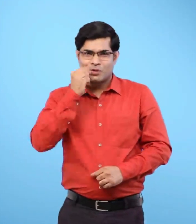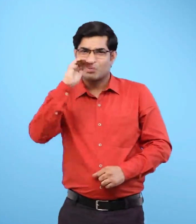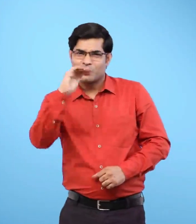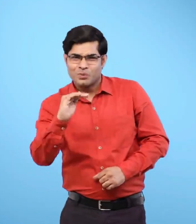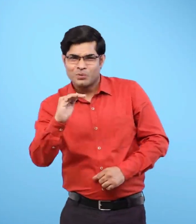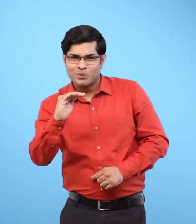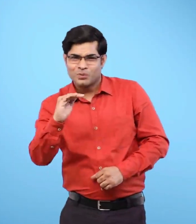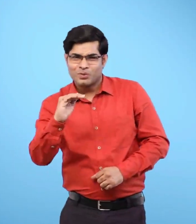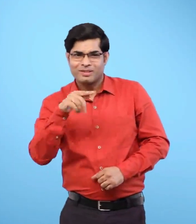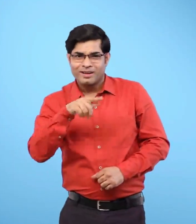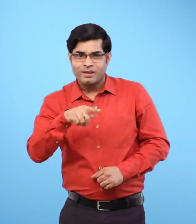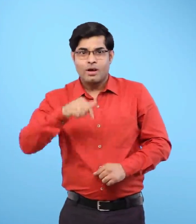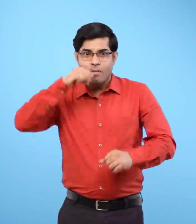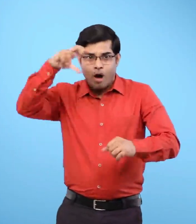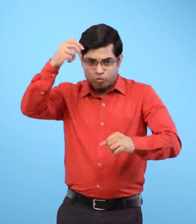who's taking bath under a tap.